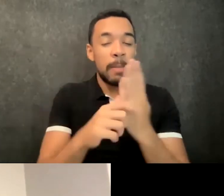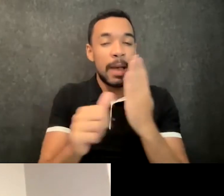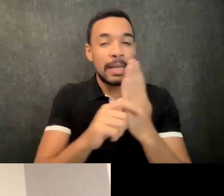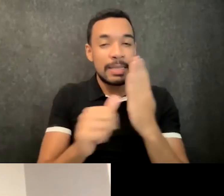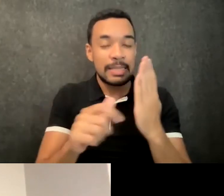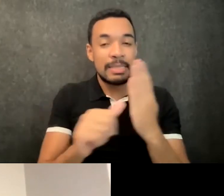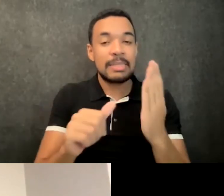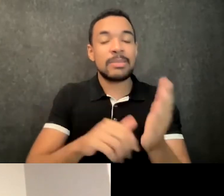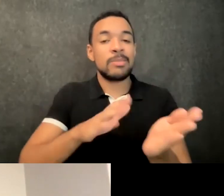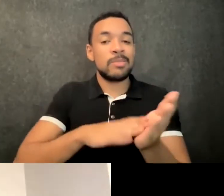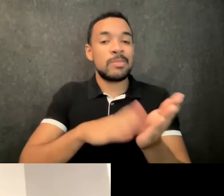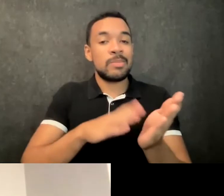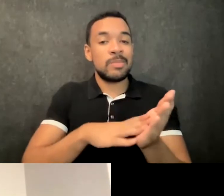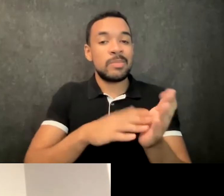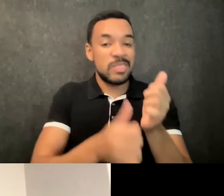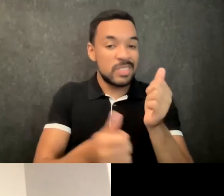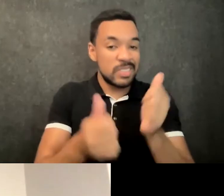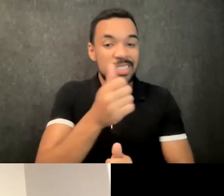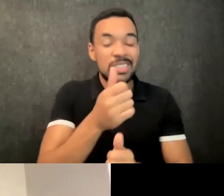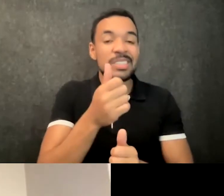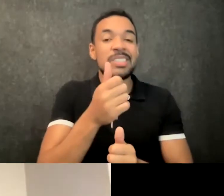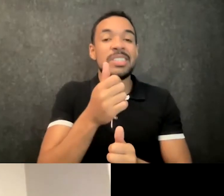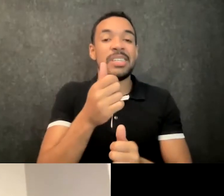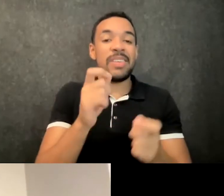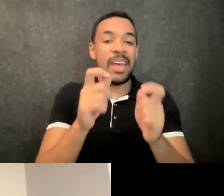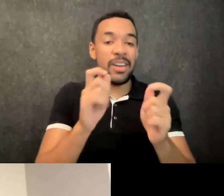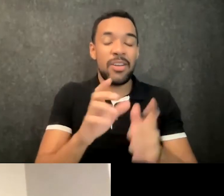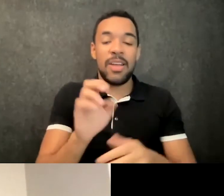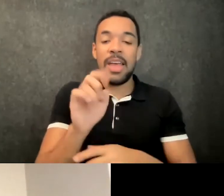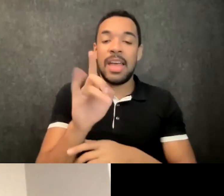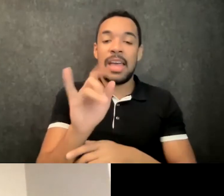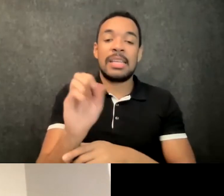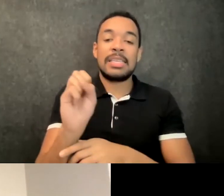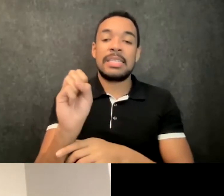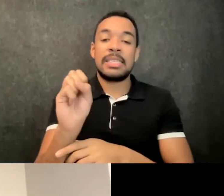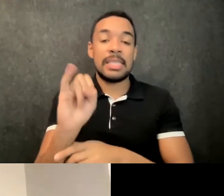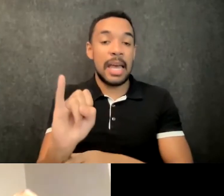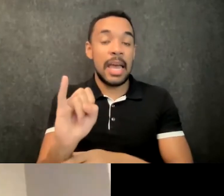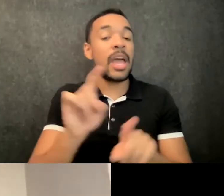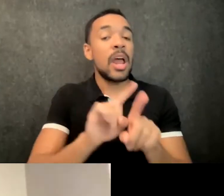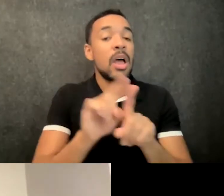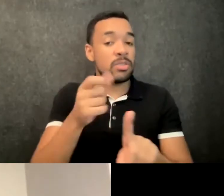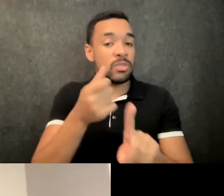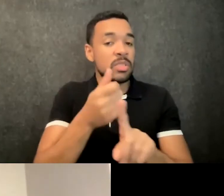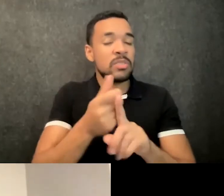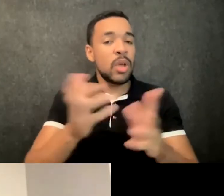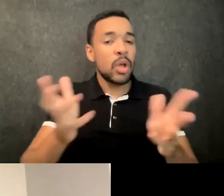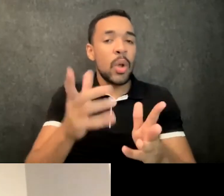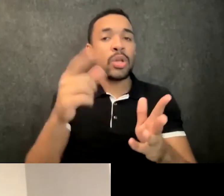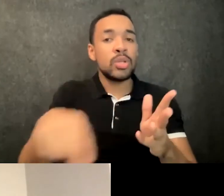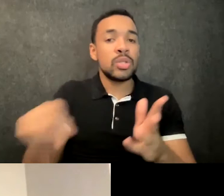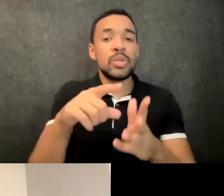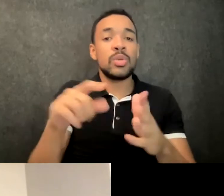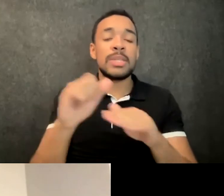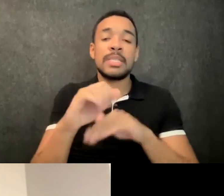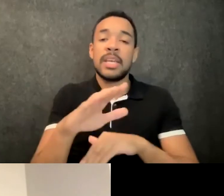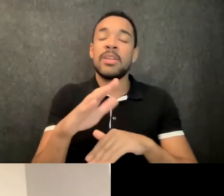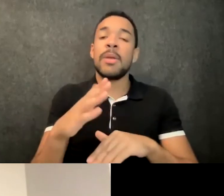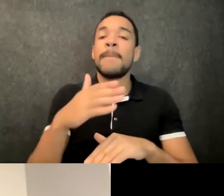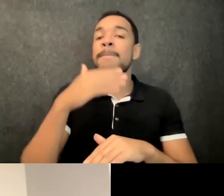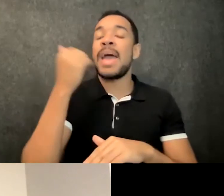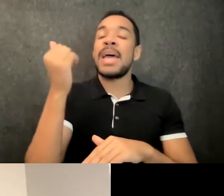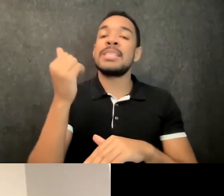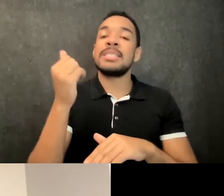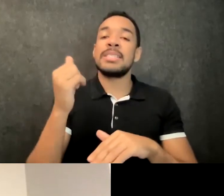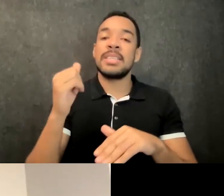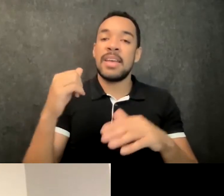Editor Addie Sai out there in the crowd, and encourages you to send your best fashion hot takes. Find